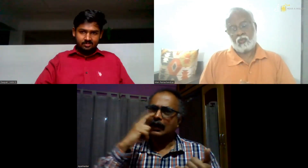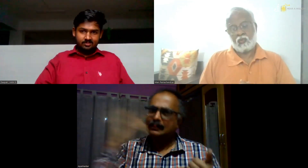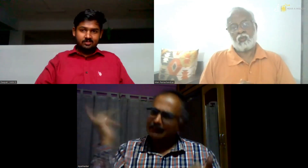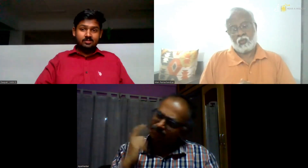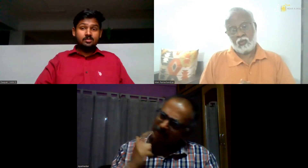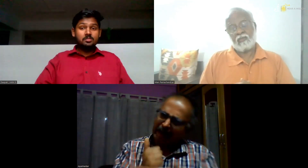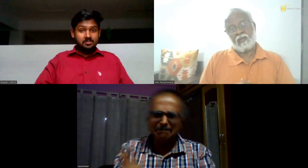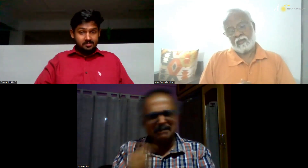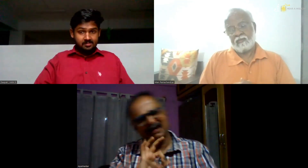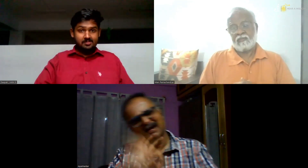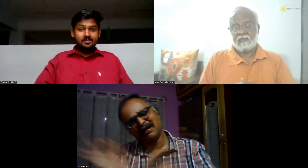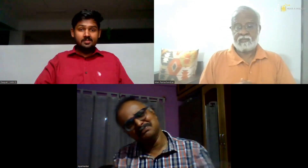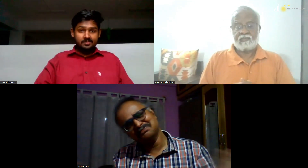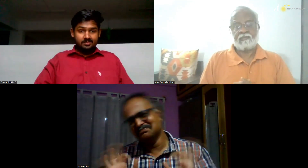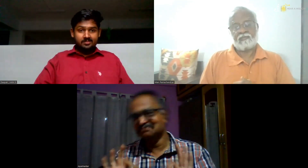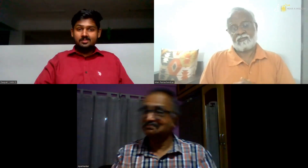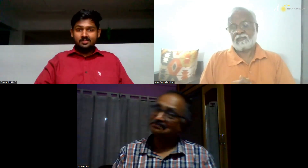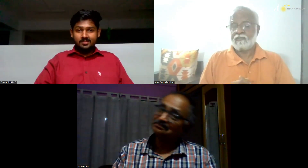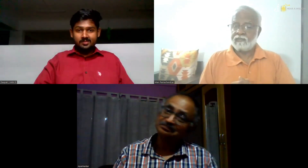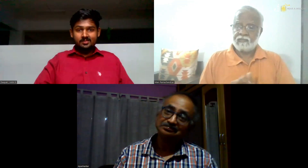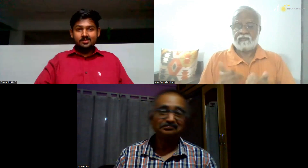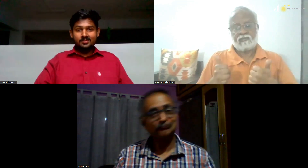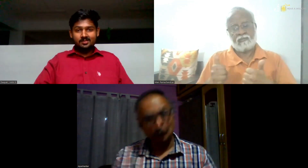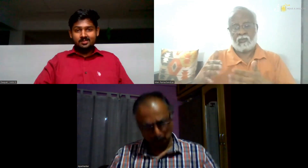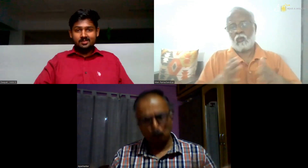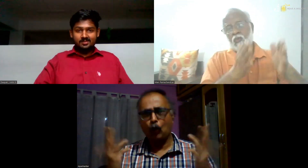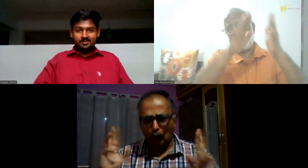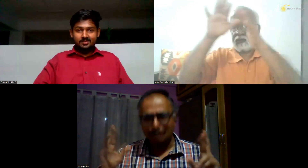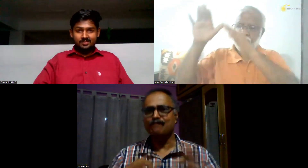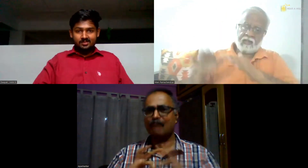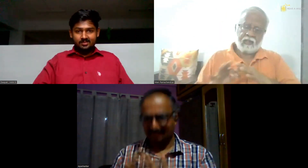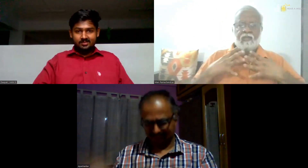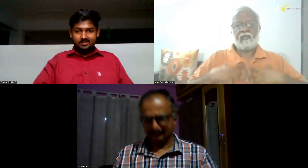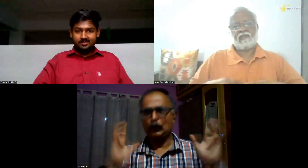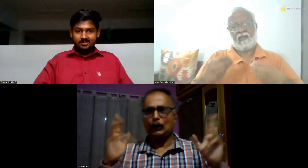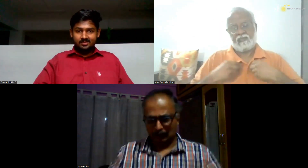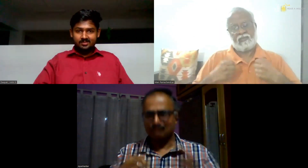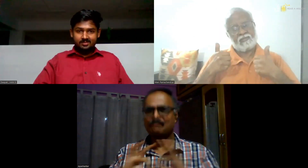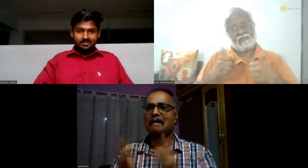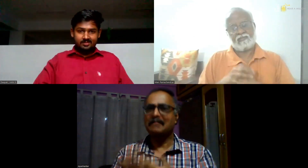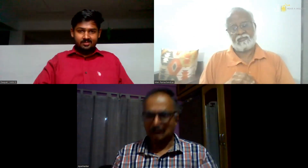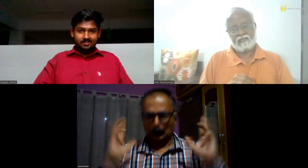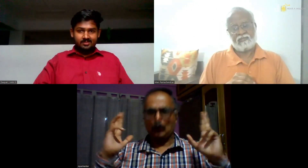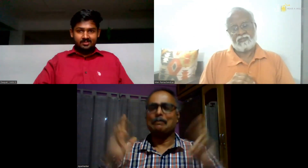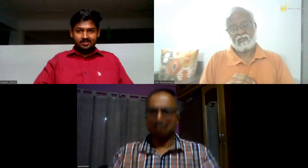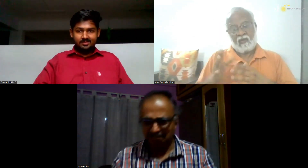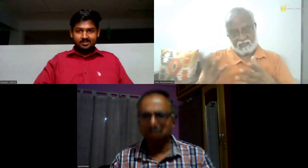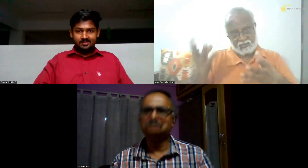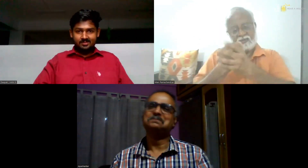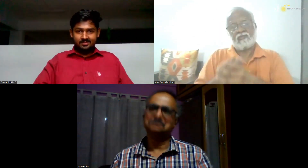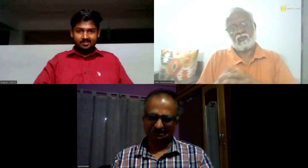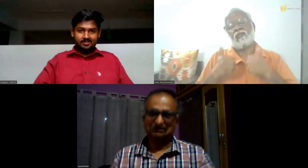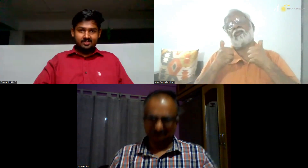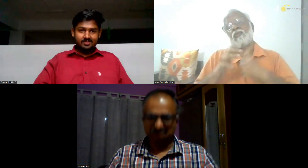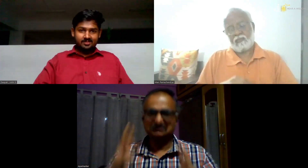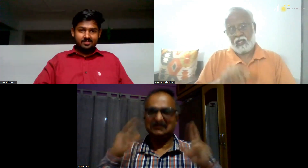there are deaf female as well, and she can help us. We have the other hearing people also. Okay. So you